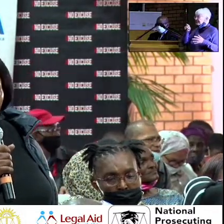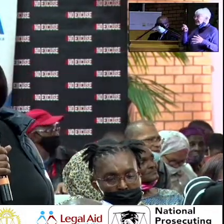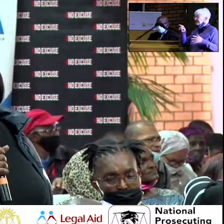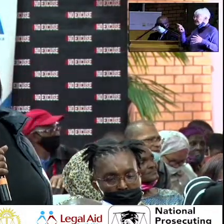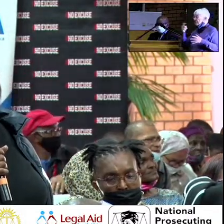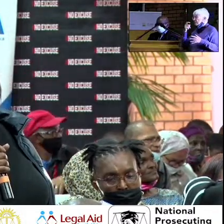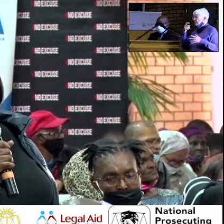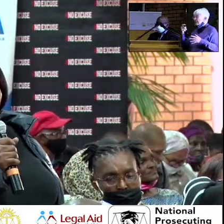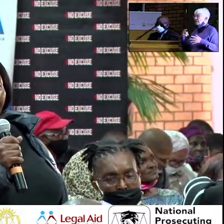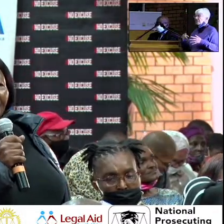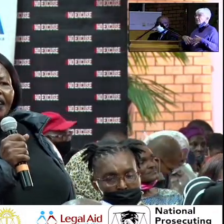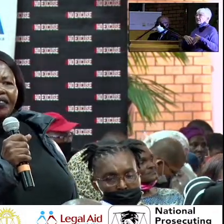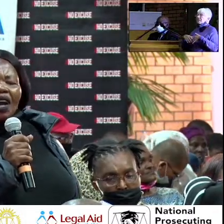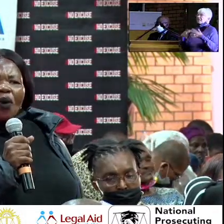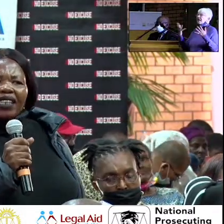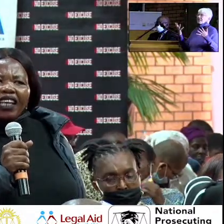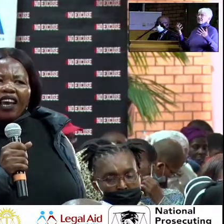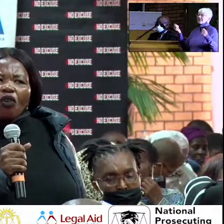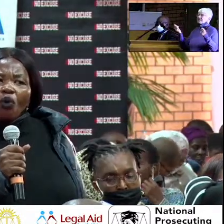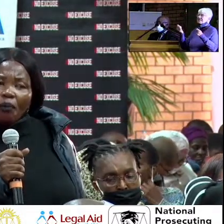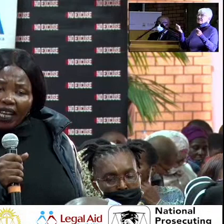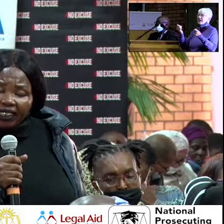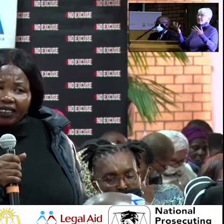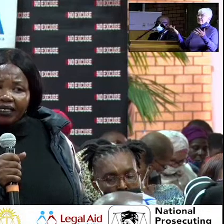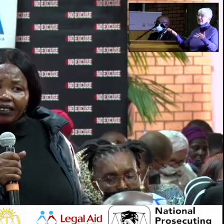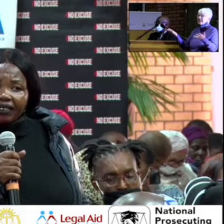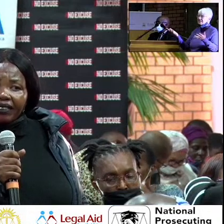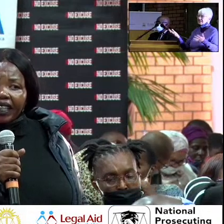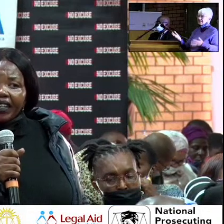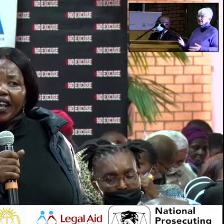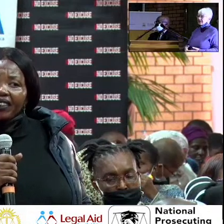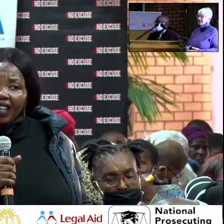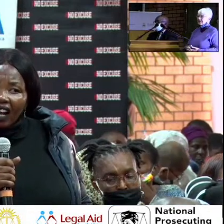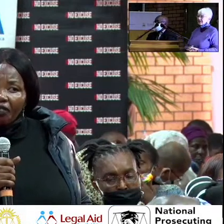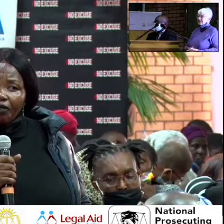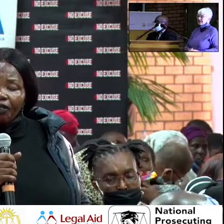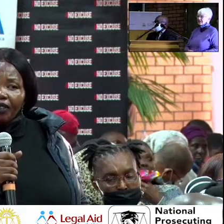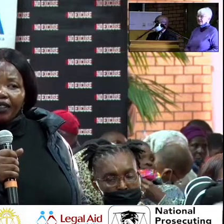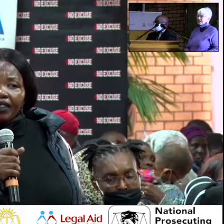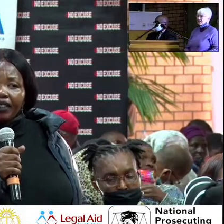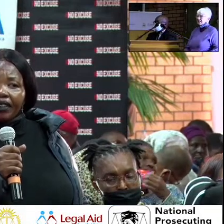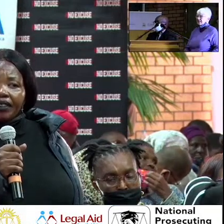And there was a woman here in Delft